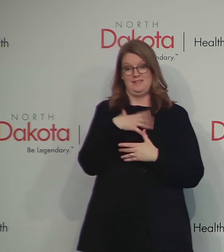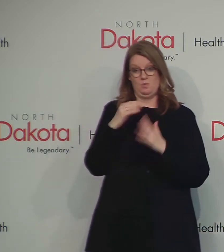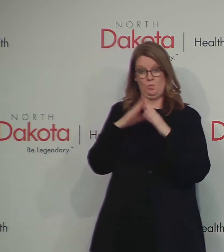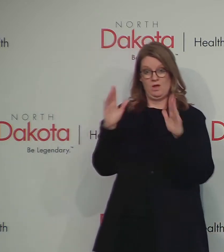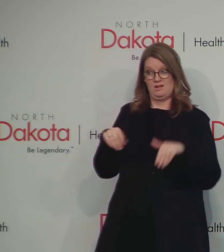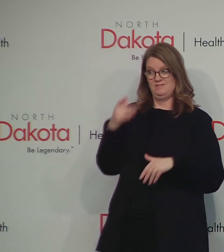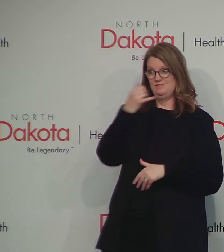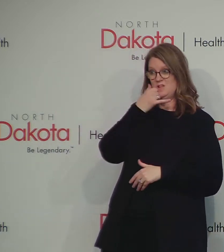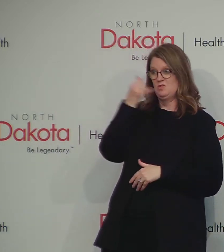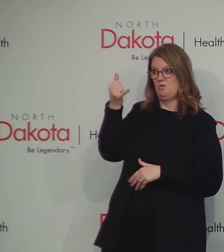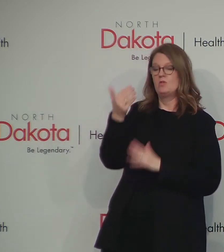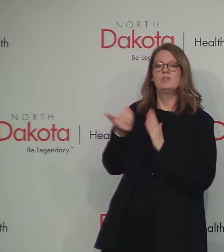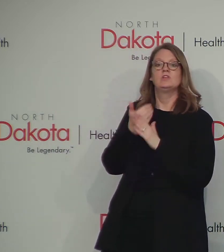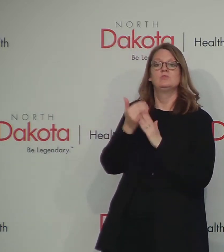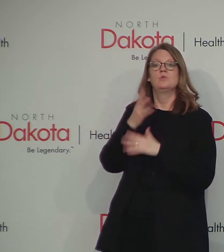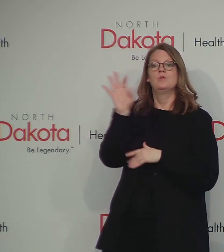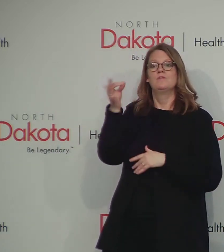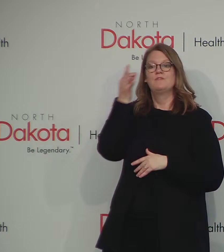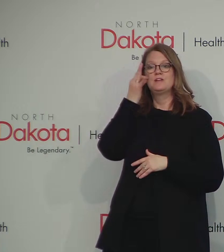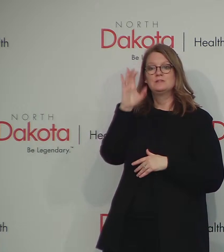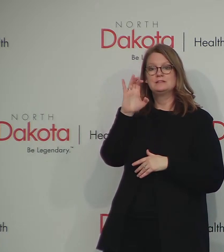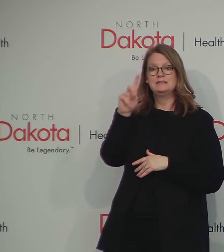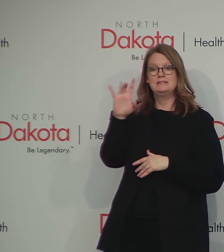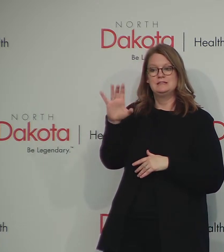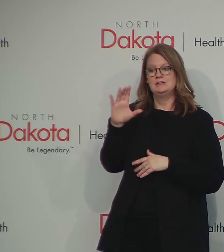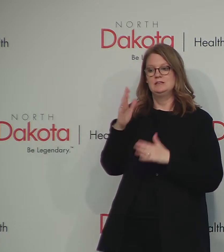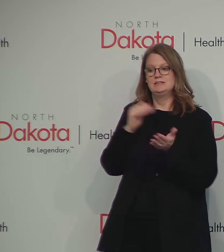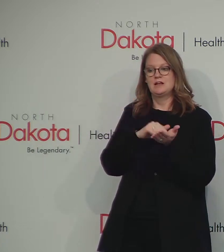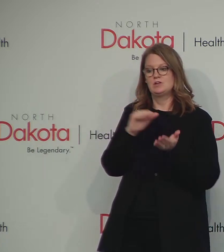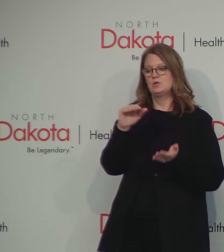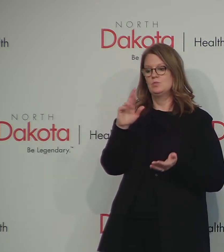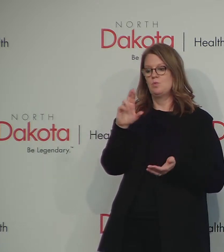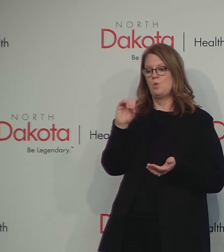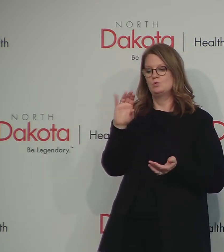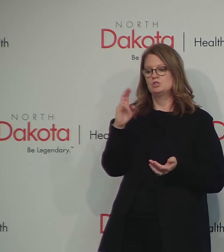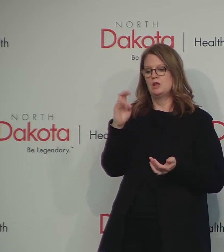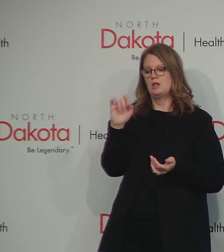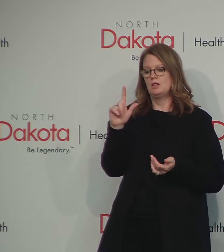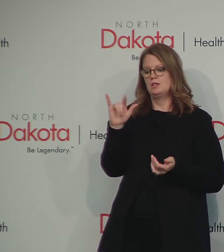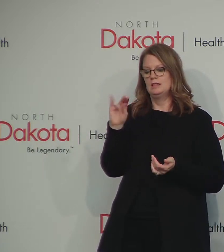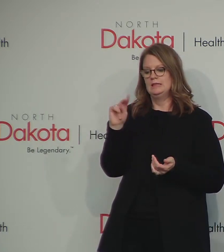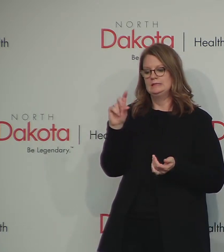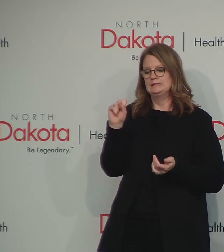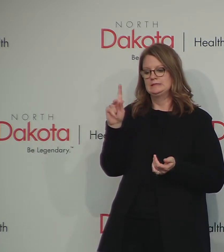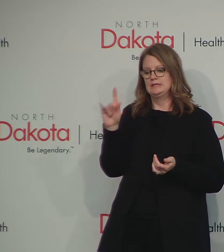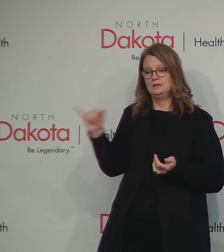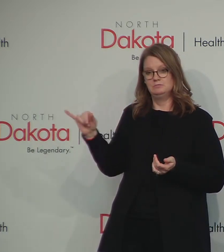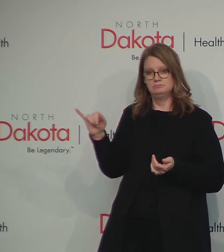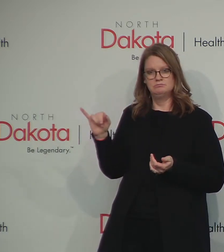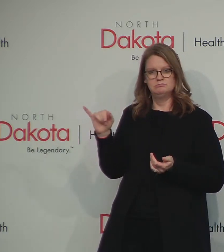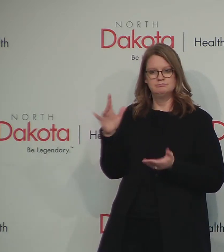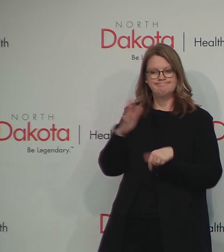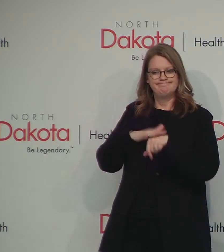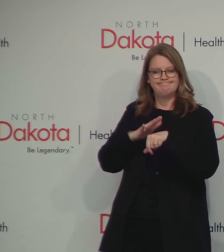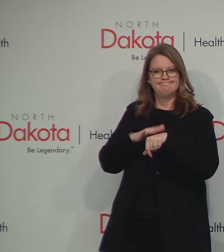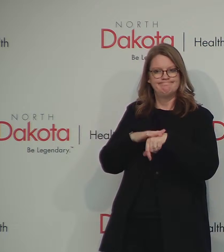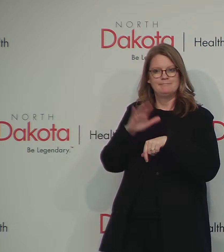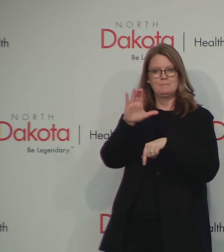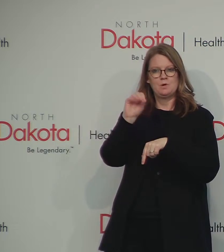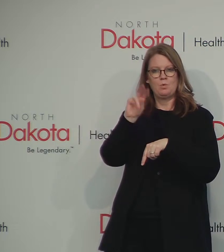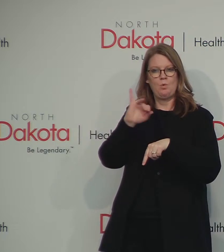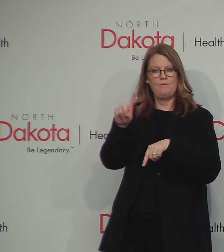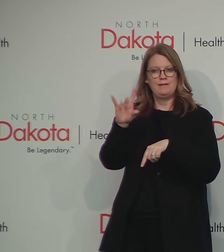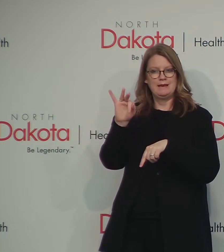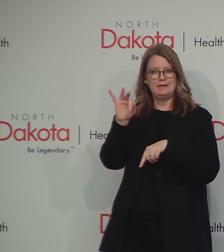new federal CDC director, Dr. Rochelle Walensky, gave a update and warnings about